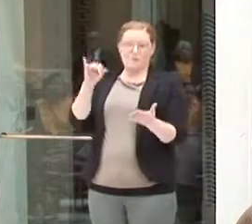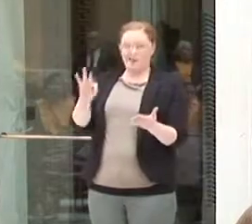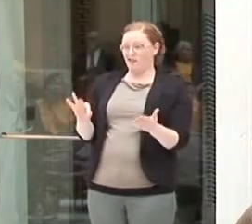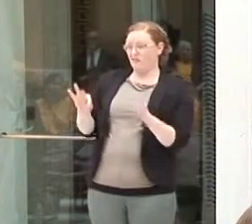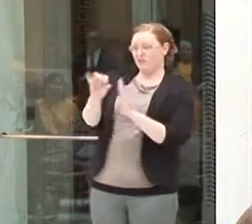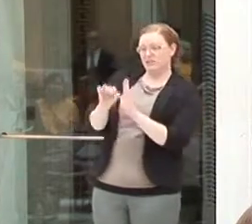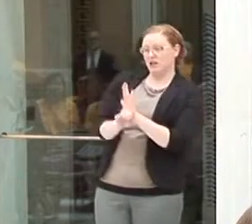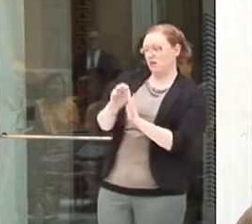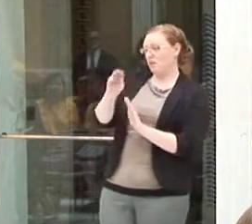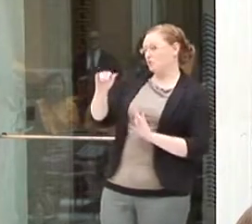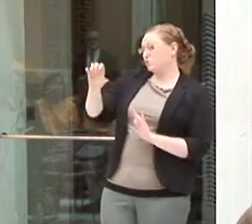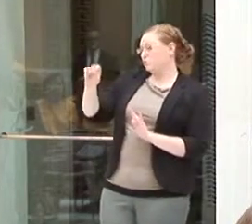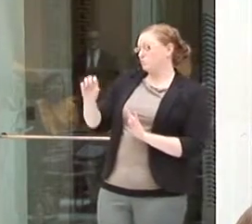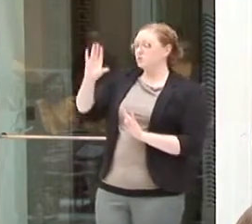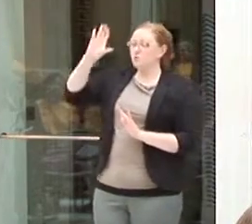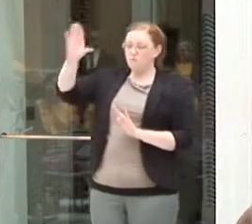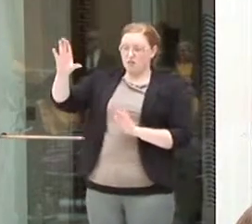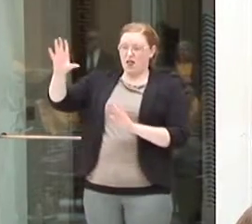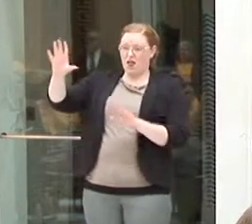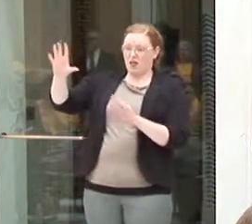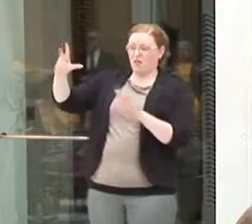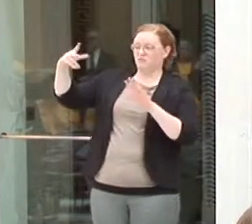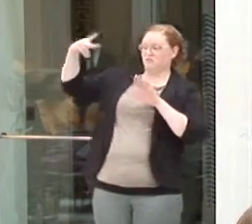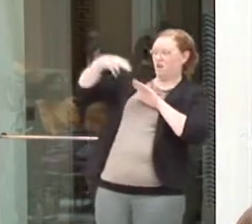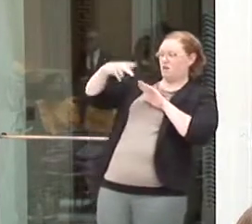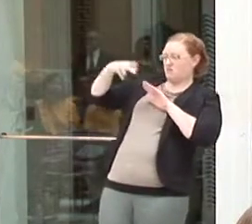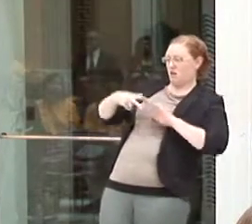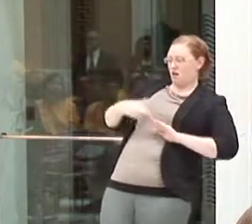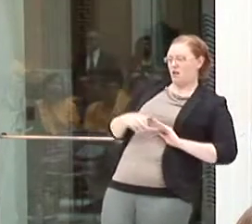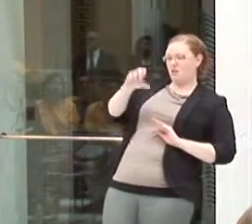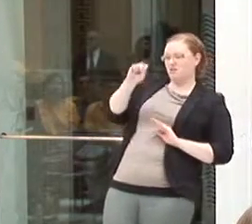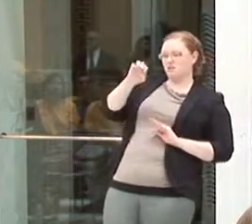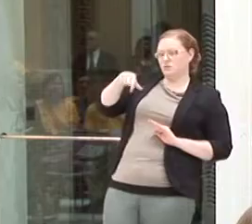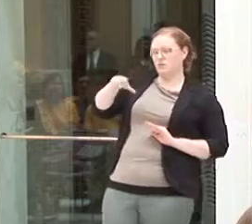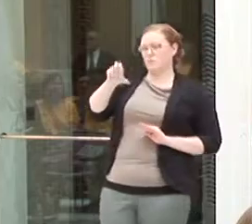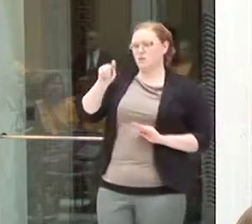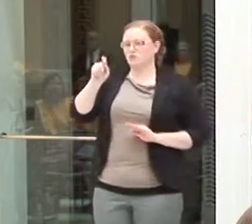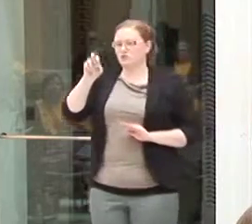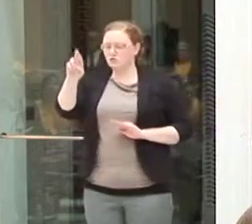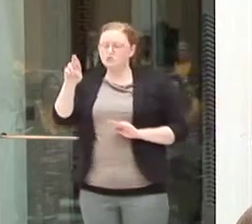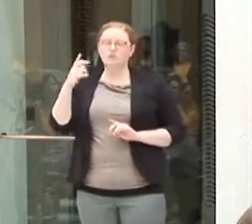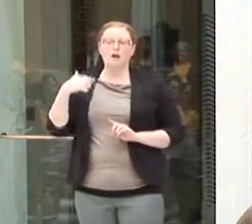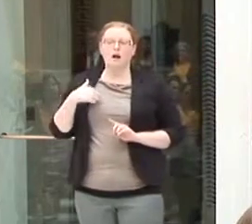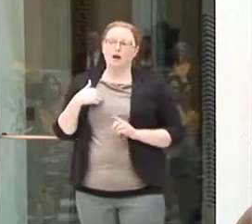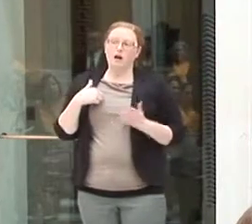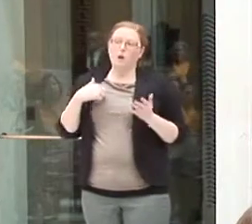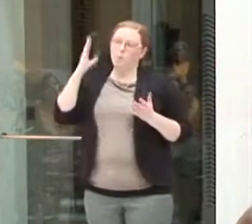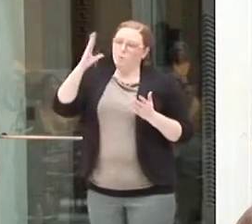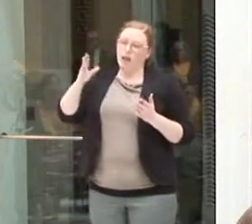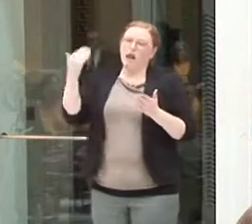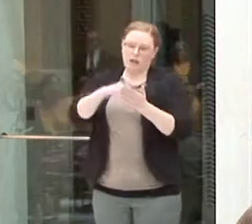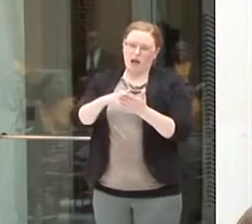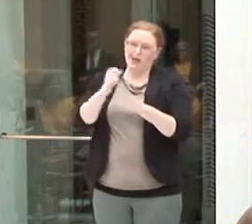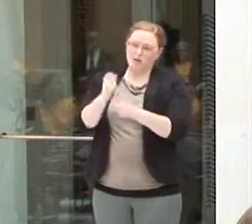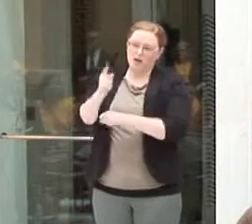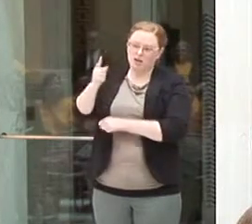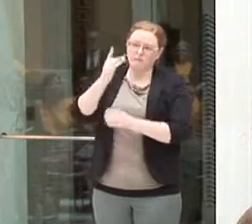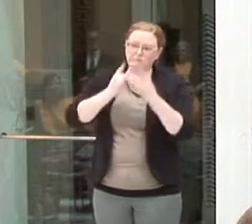be affected by federal sequestration cuts and i don't hesitate to acknowledge that we will face another difficult budget